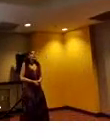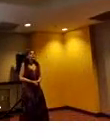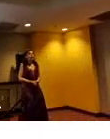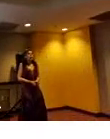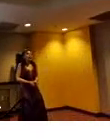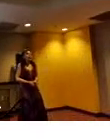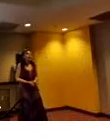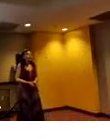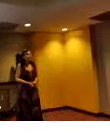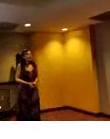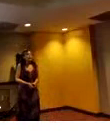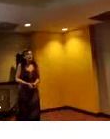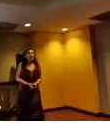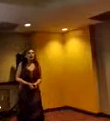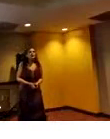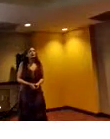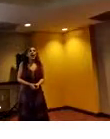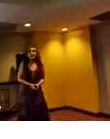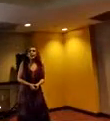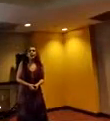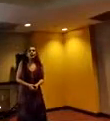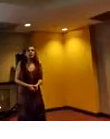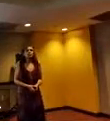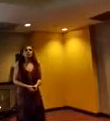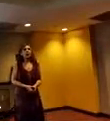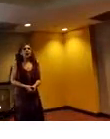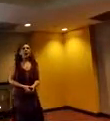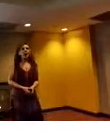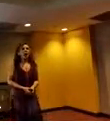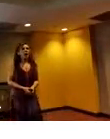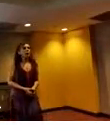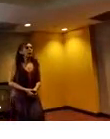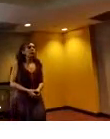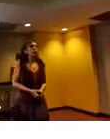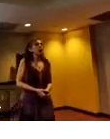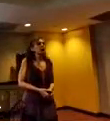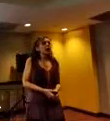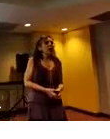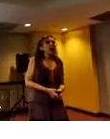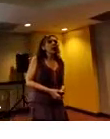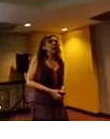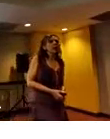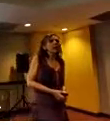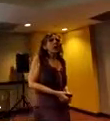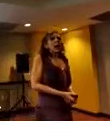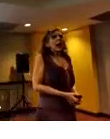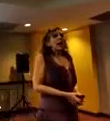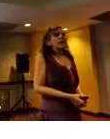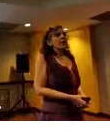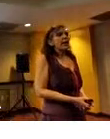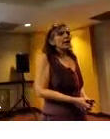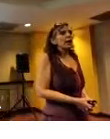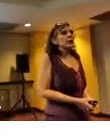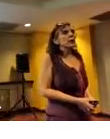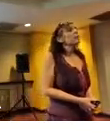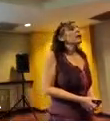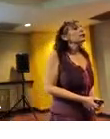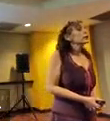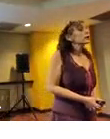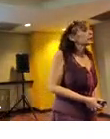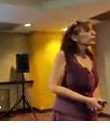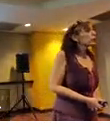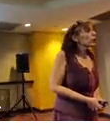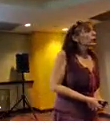10 days. Did you know that? No way. 10 days. Wow. The reason was he got hired. And then